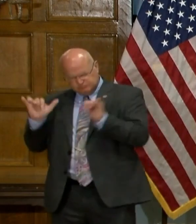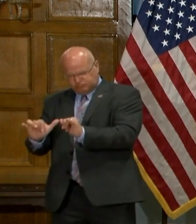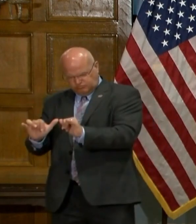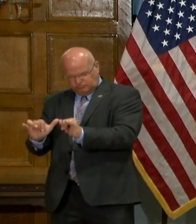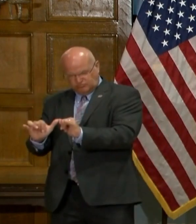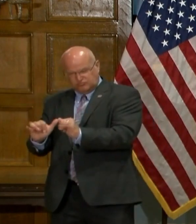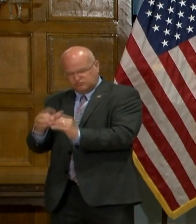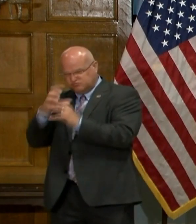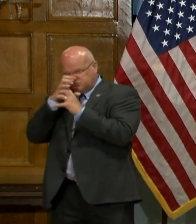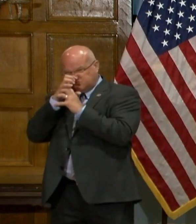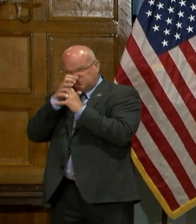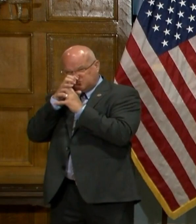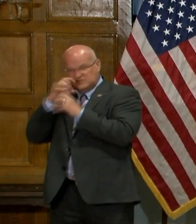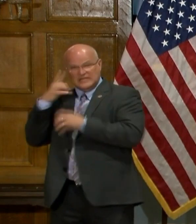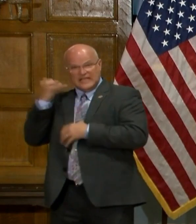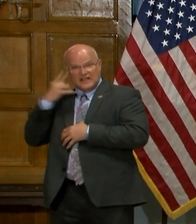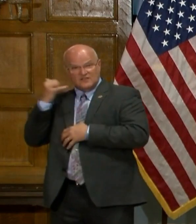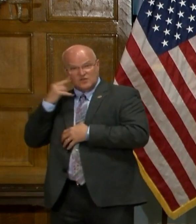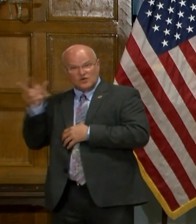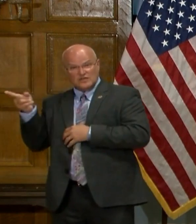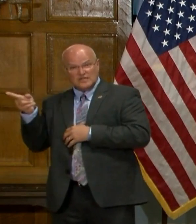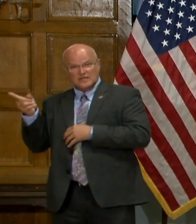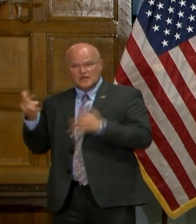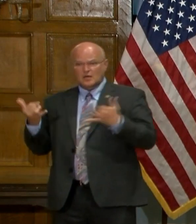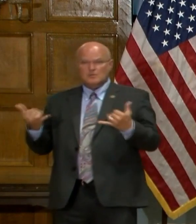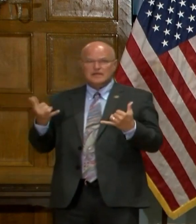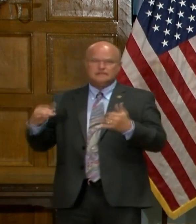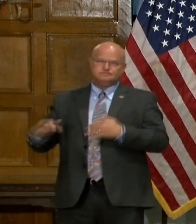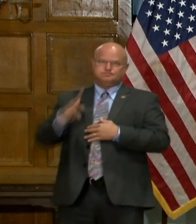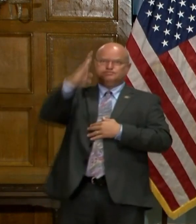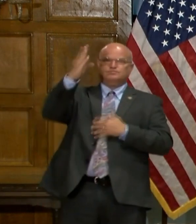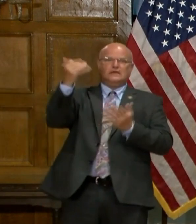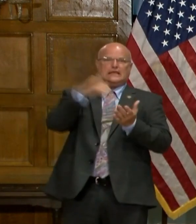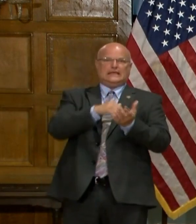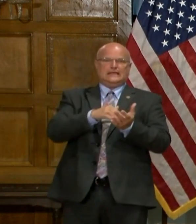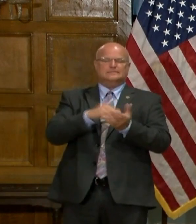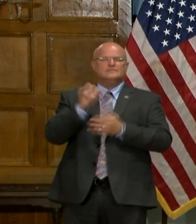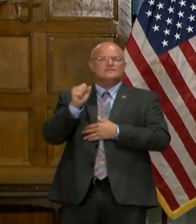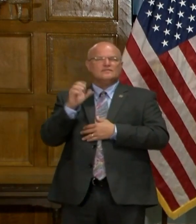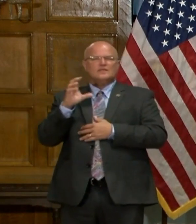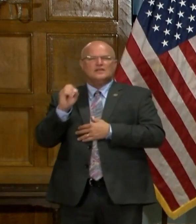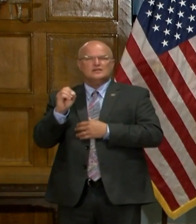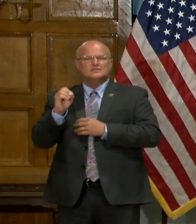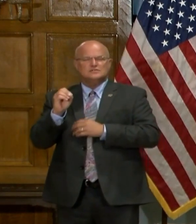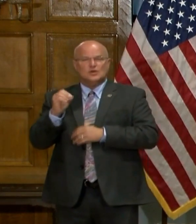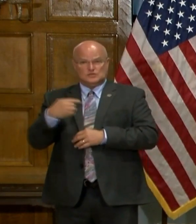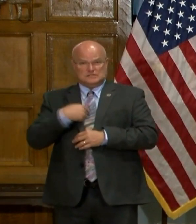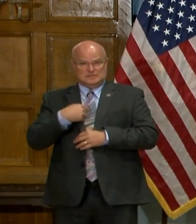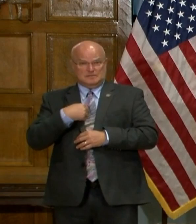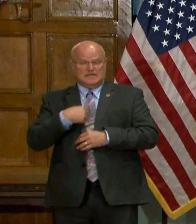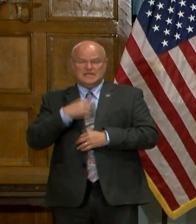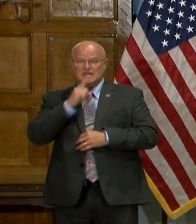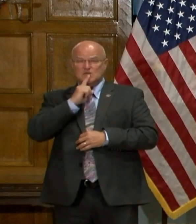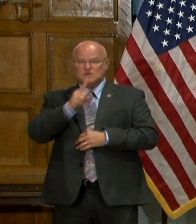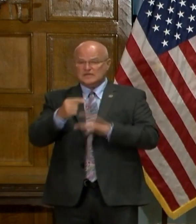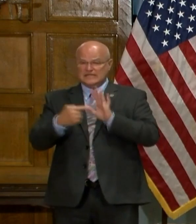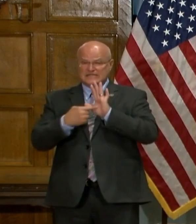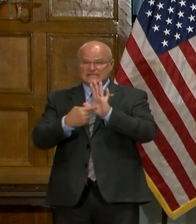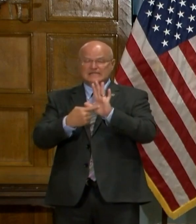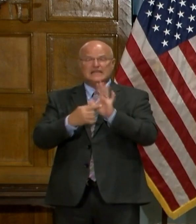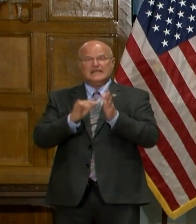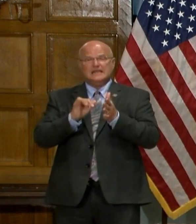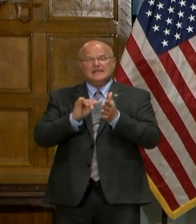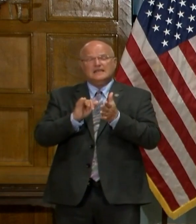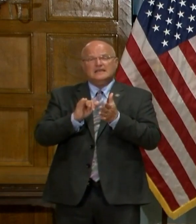and with more restrictions in California, but yet they're spiking up. And so to me, it really indicates